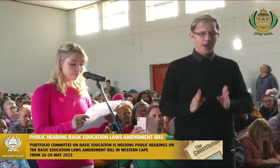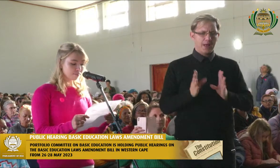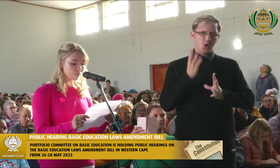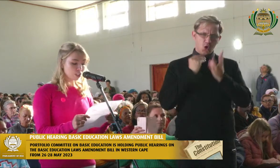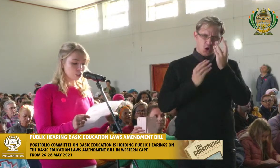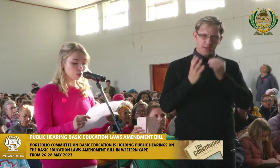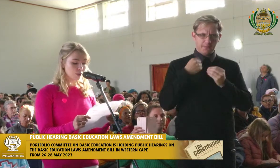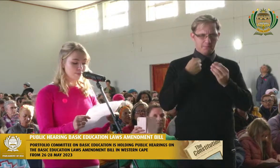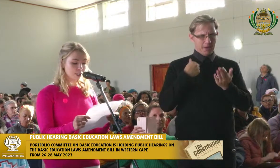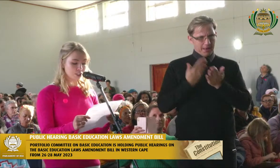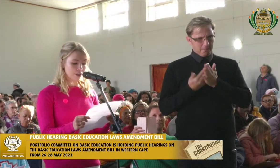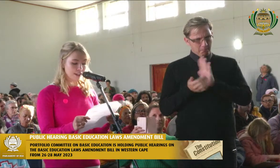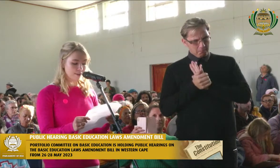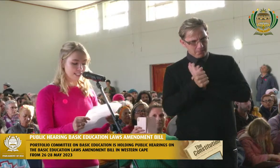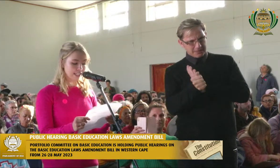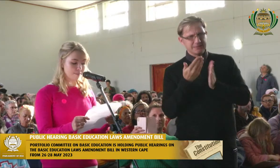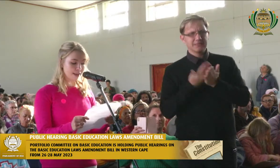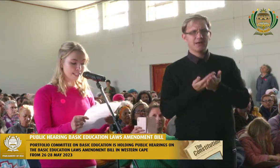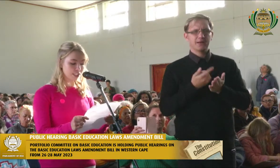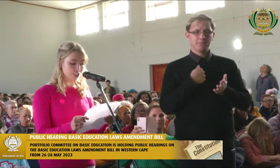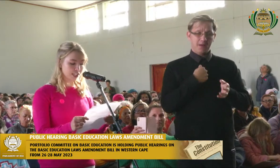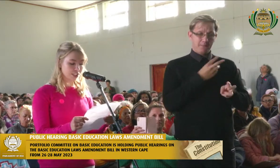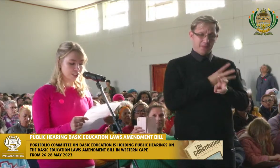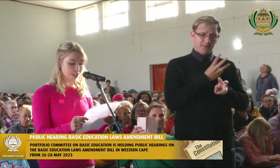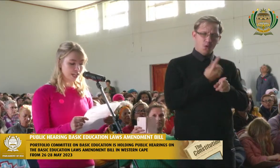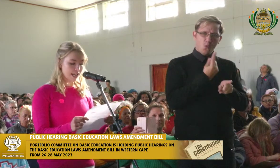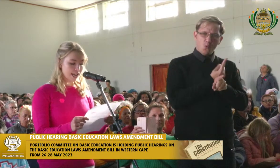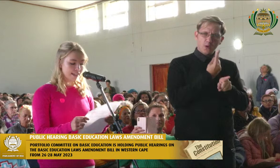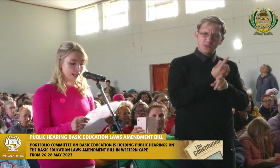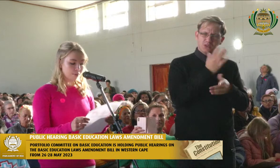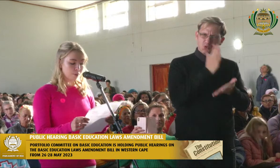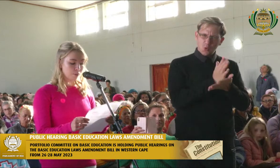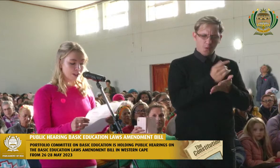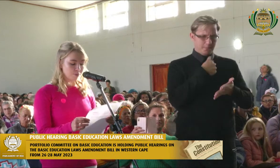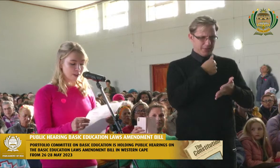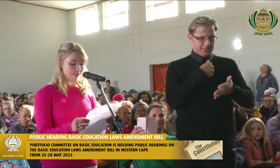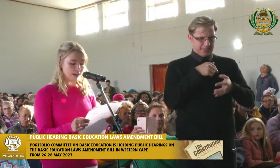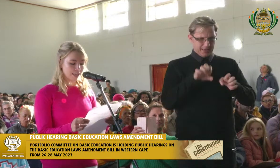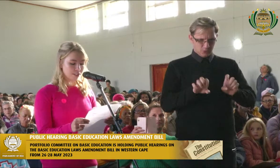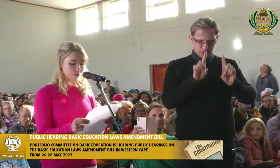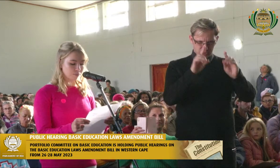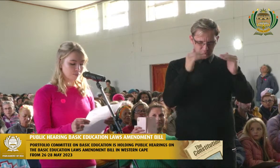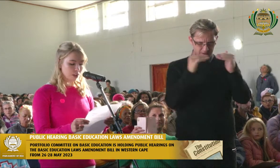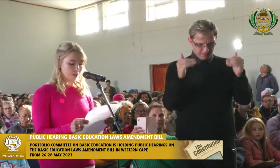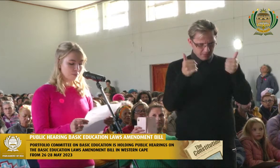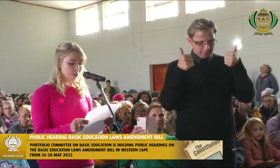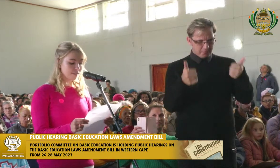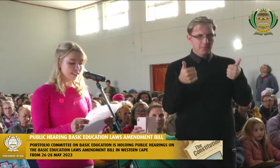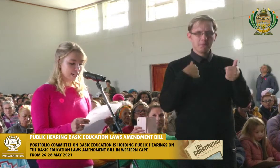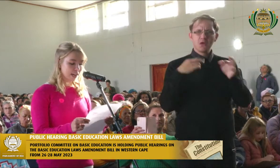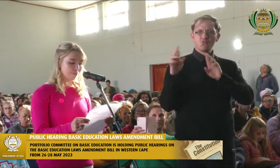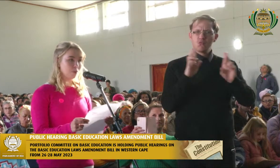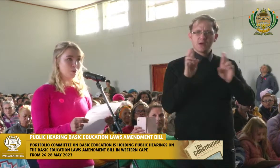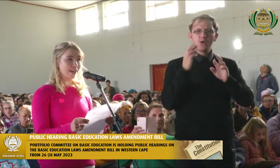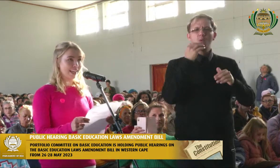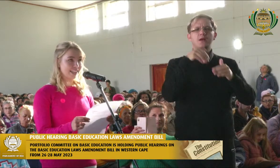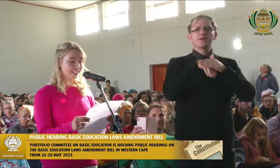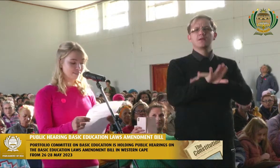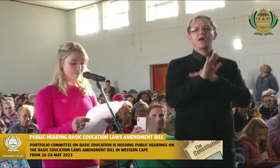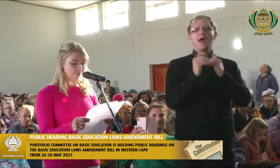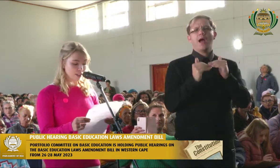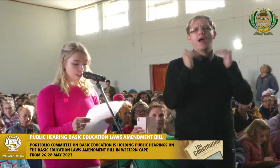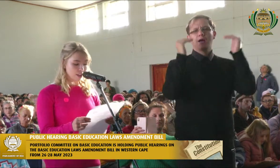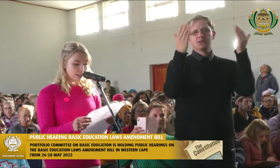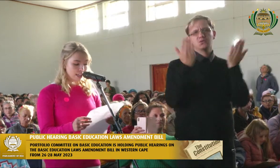learning. She always made sure that I was getting the best education and that I would be well prepared for high school. Most of the time, we were way